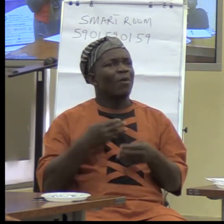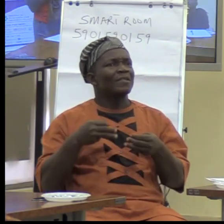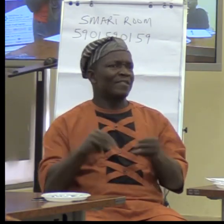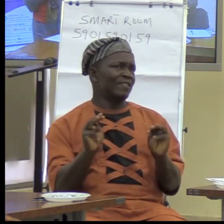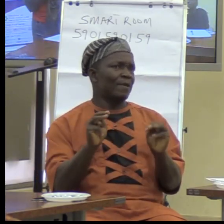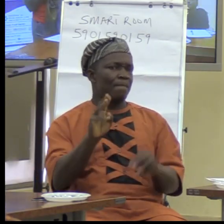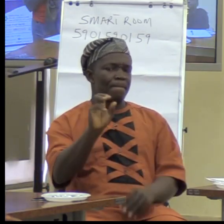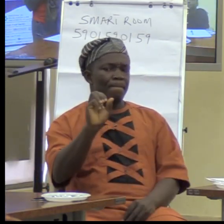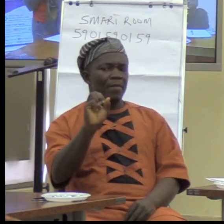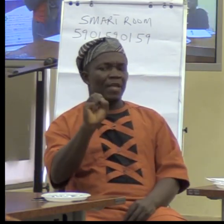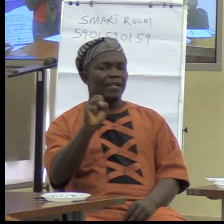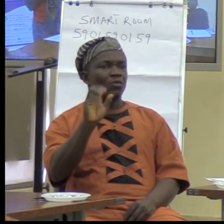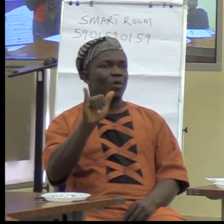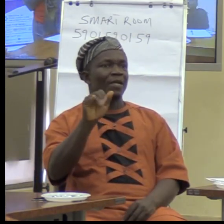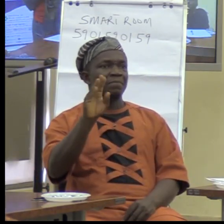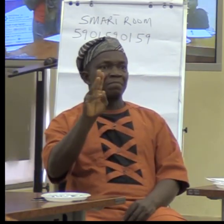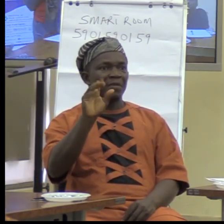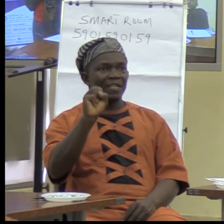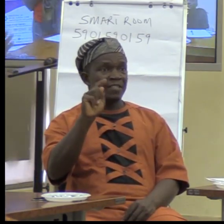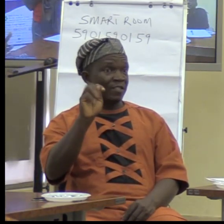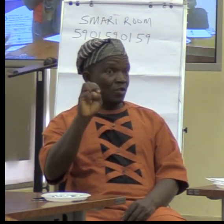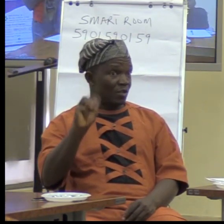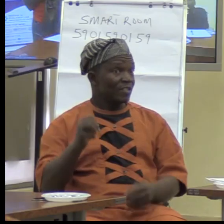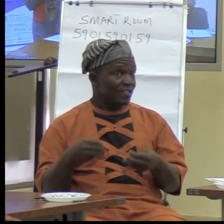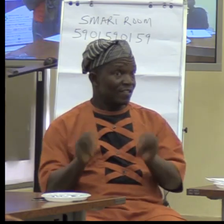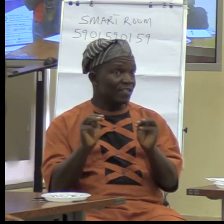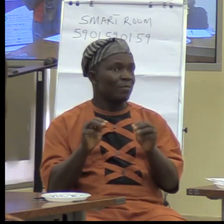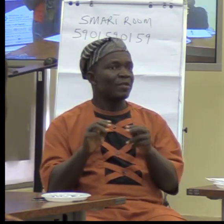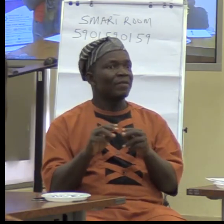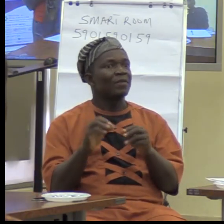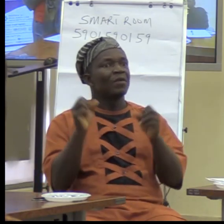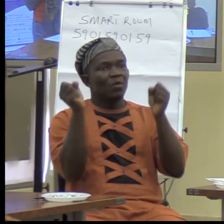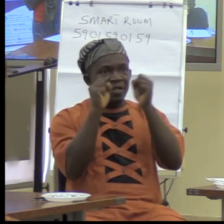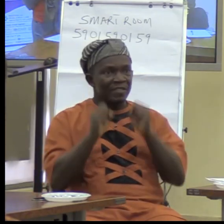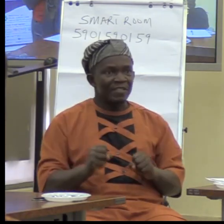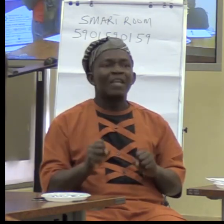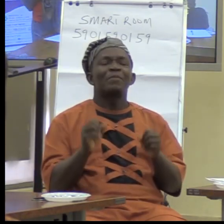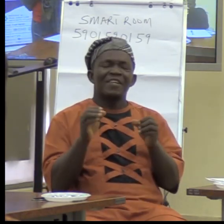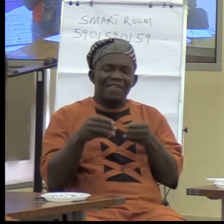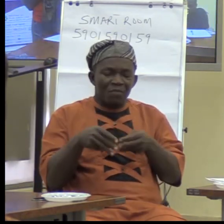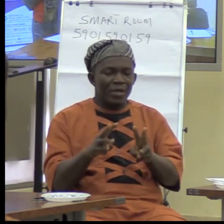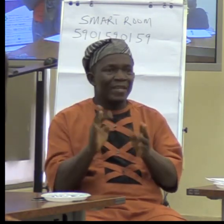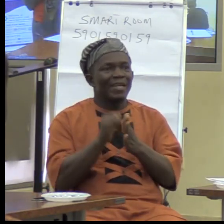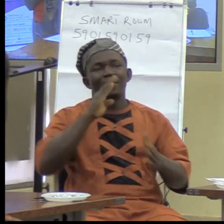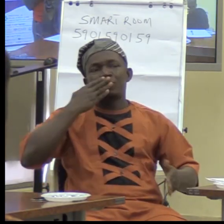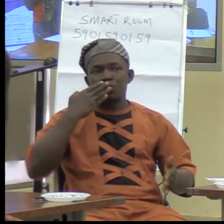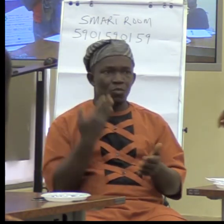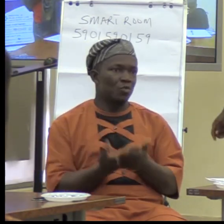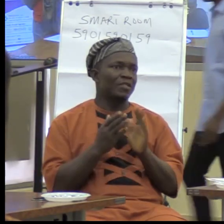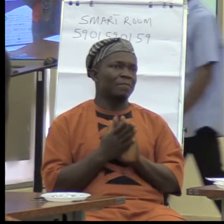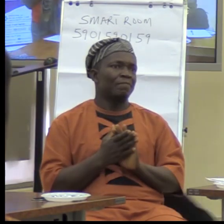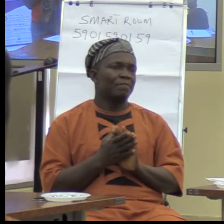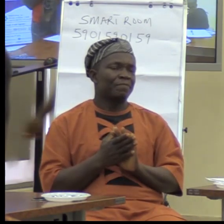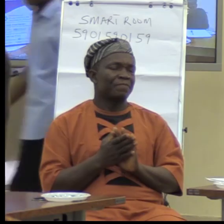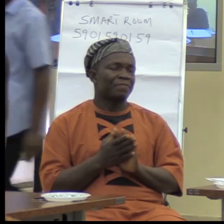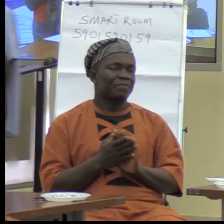policies, to ensure that these systems are inclusive from the beginning. And it's not when it has been used. We now try